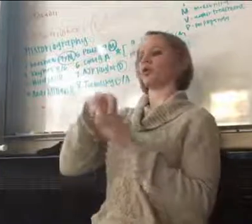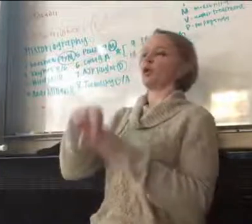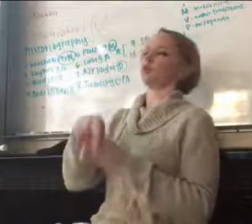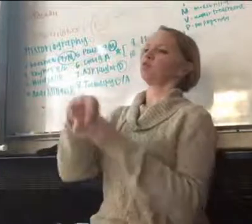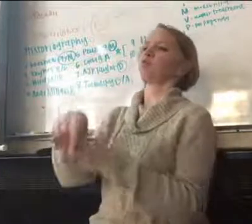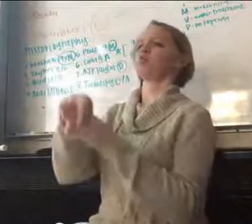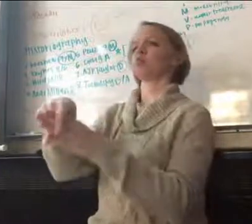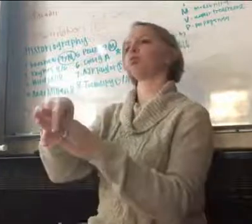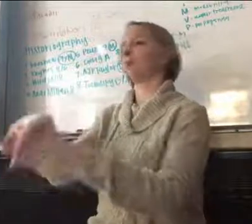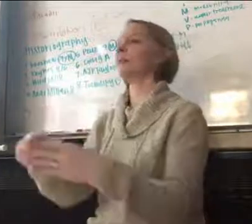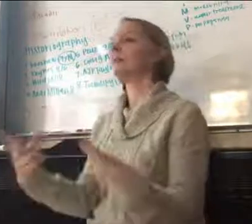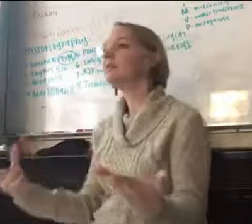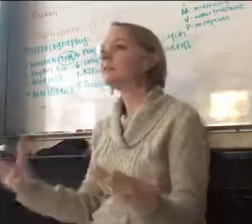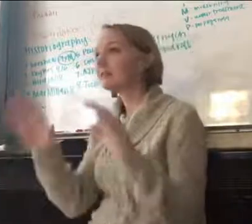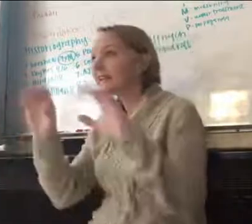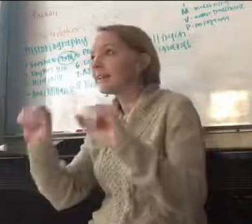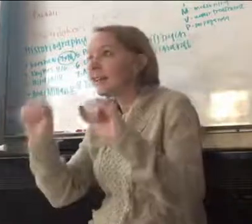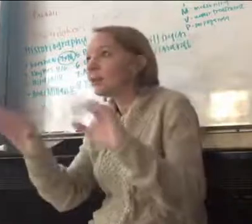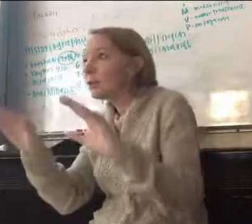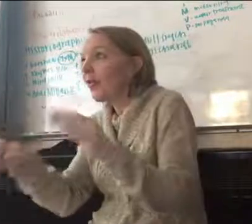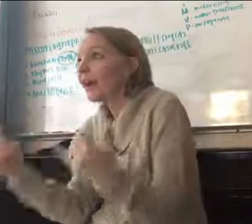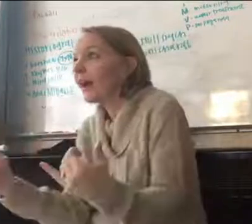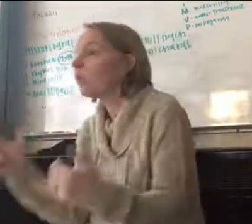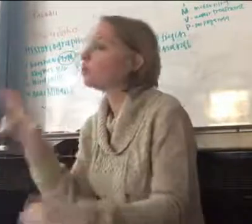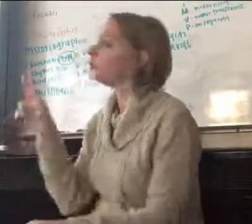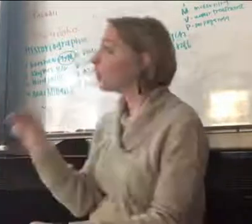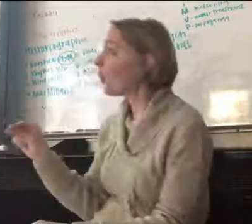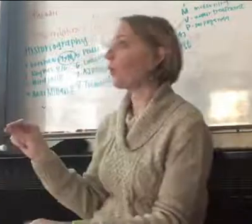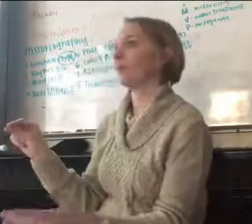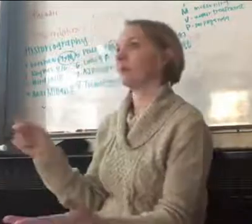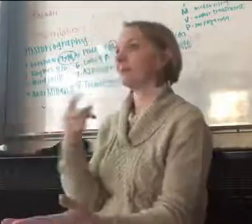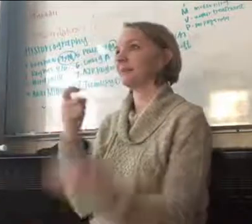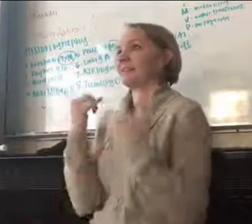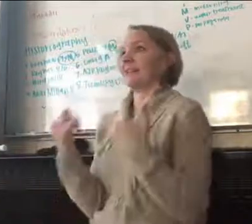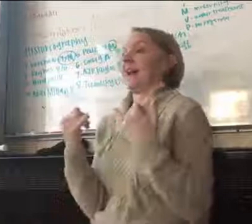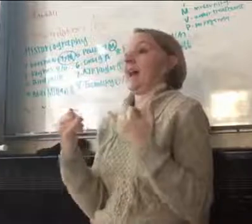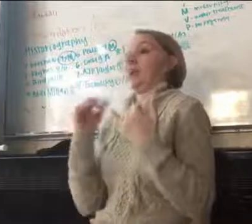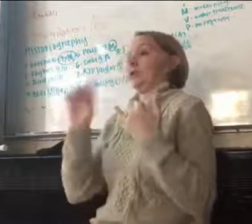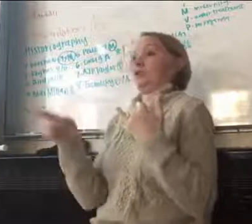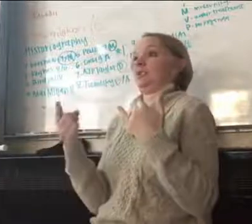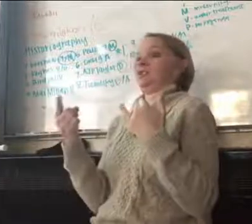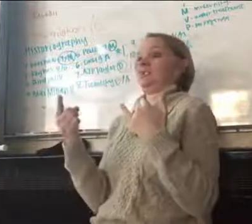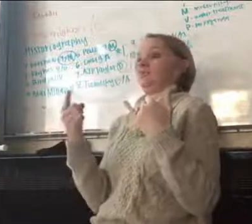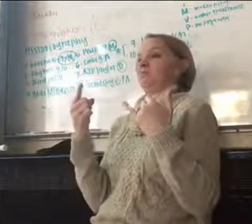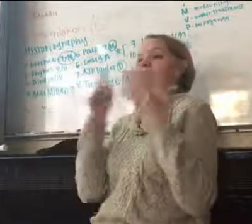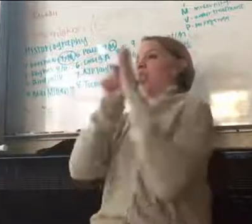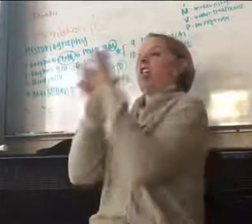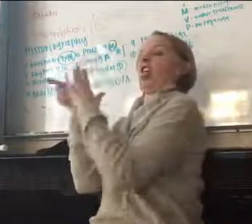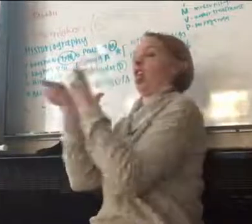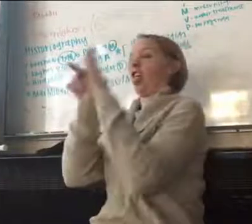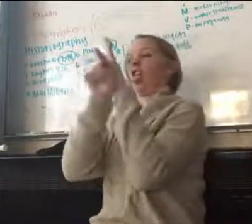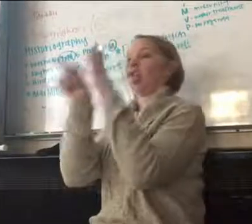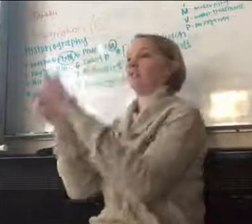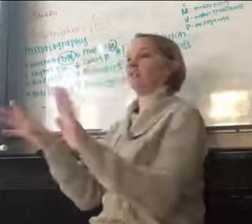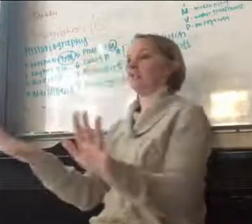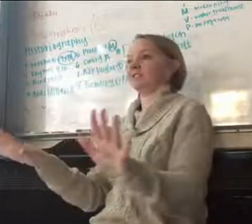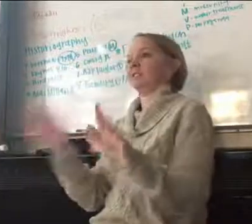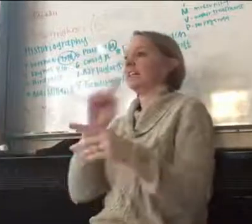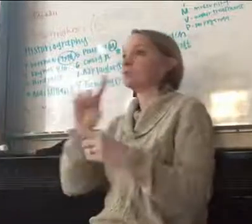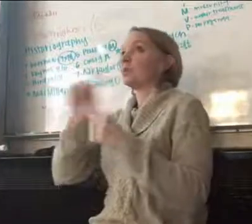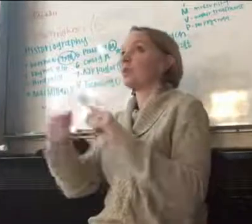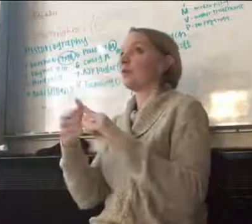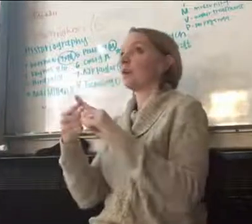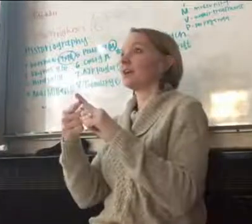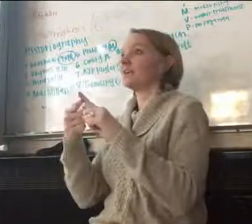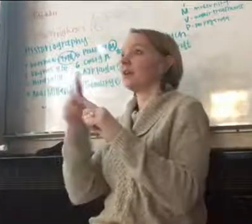and then going forward again? Can you do that anymore? No. No, because now it's just a bloody massacre. And this is really when